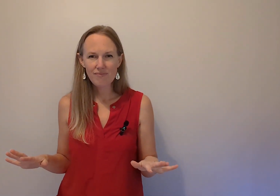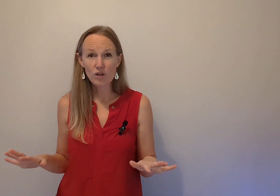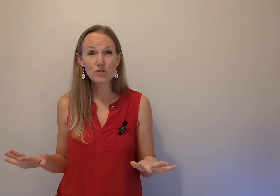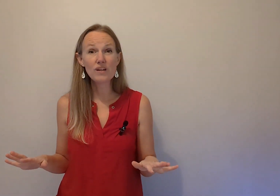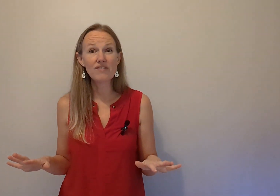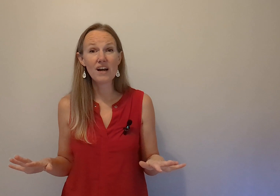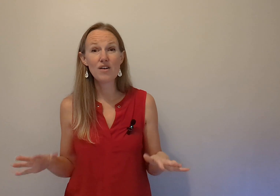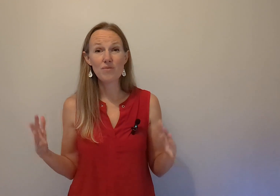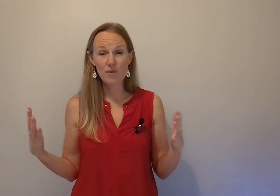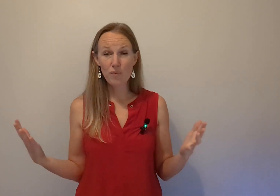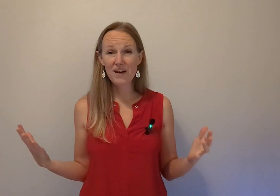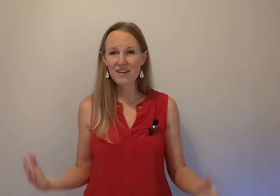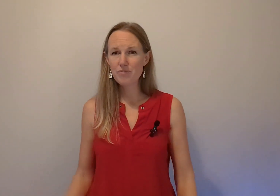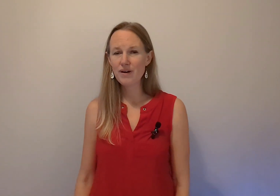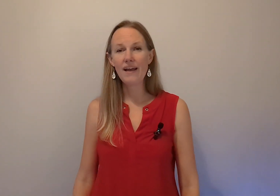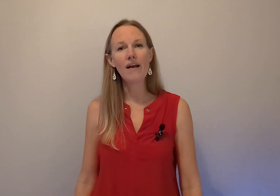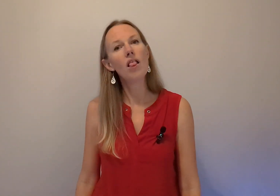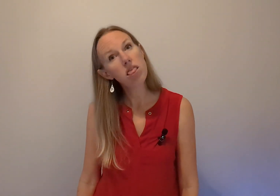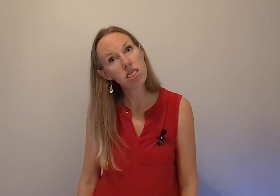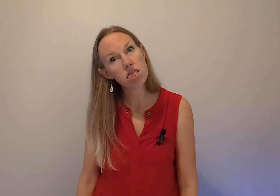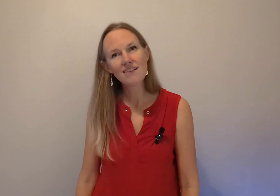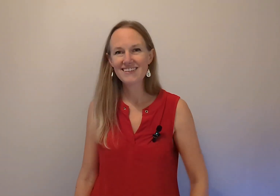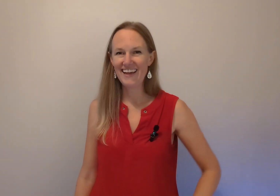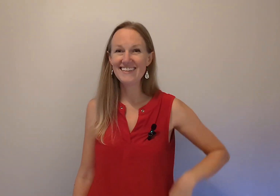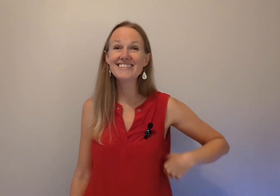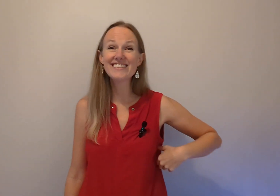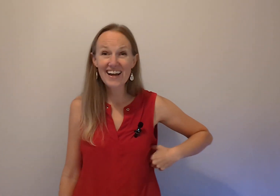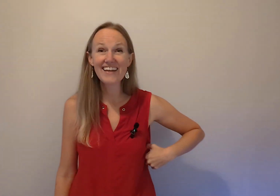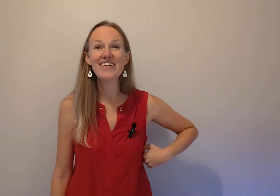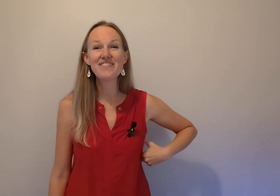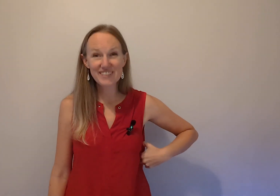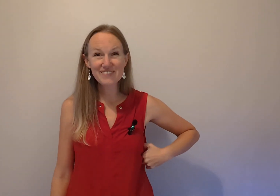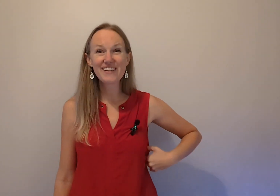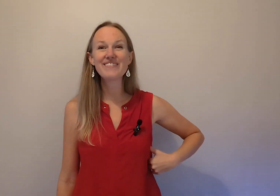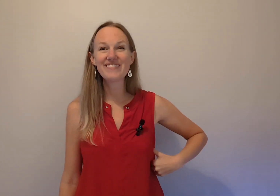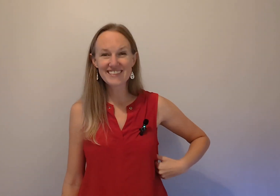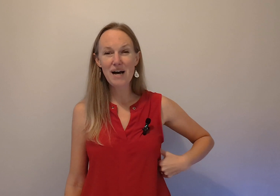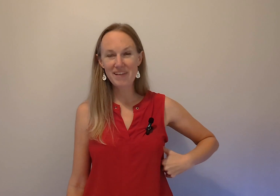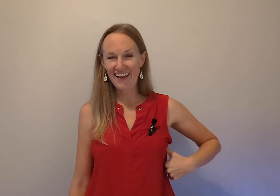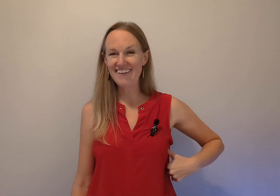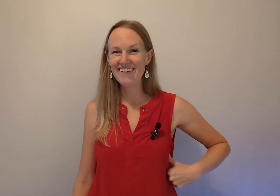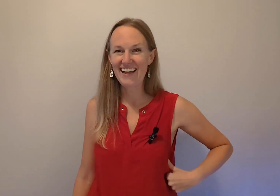Oh, sorry, I forgot. Weary of praying. Ooh. Okay, let's try first one from the top again. Okay,